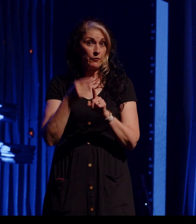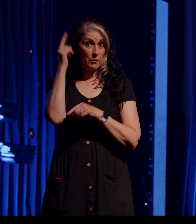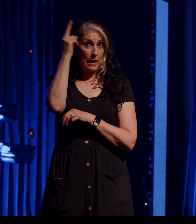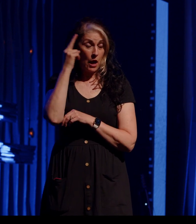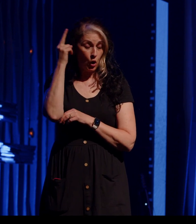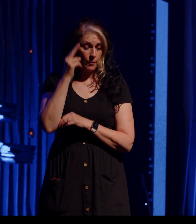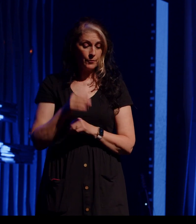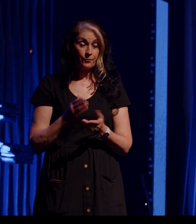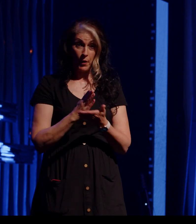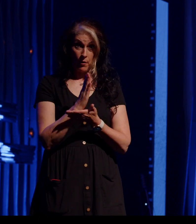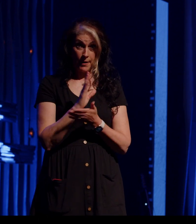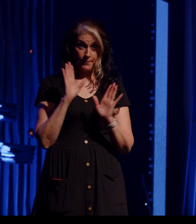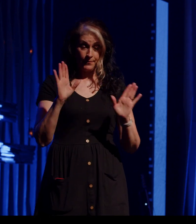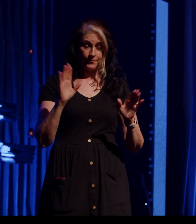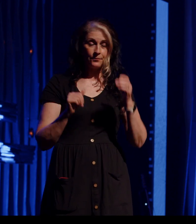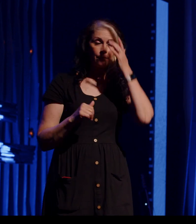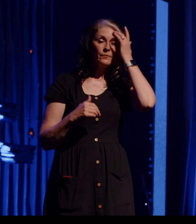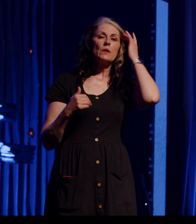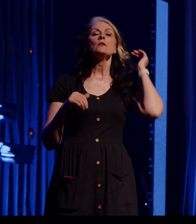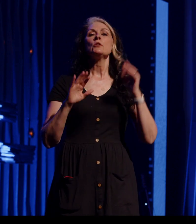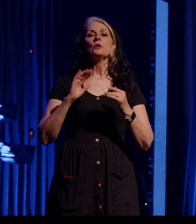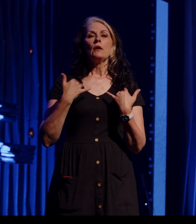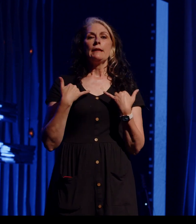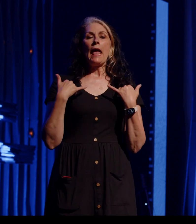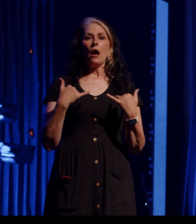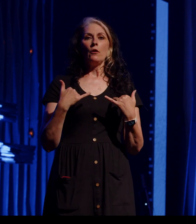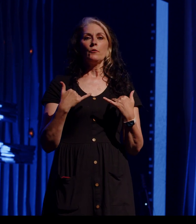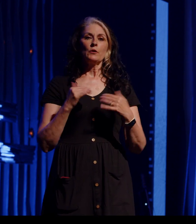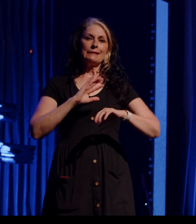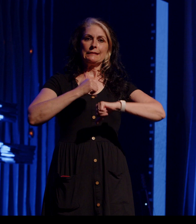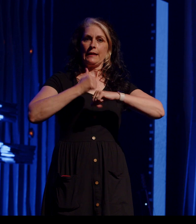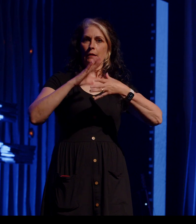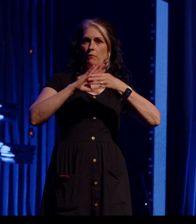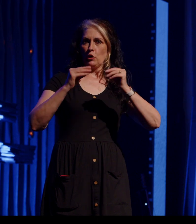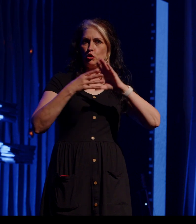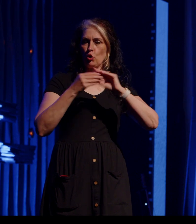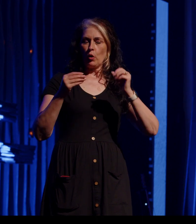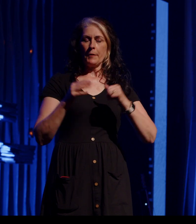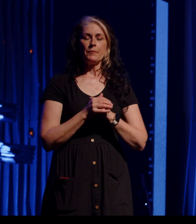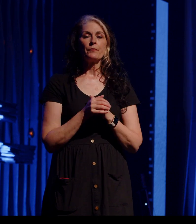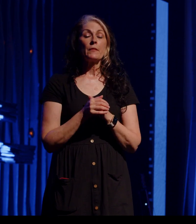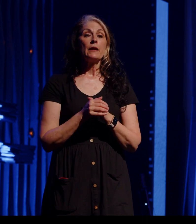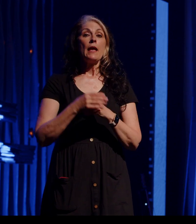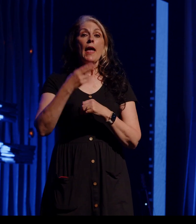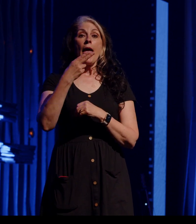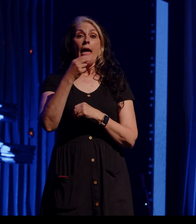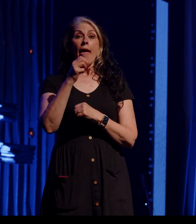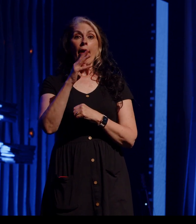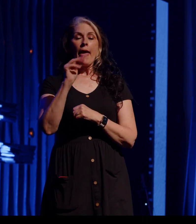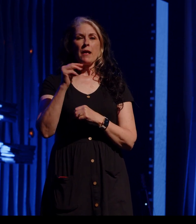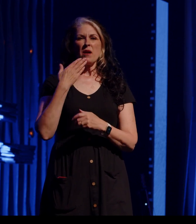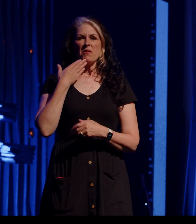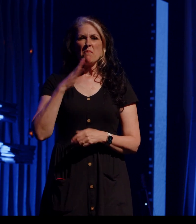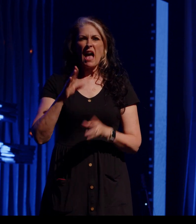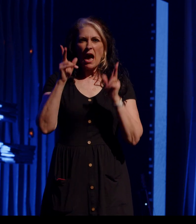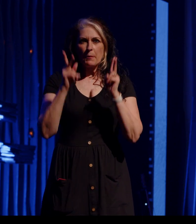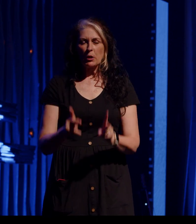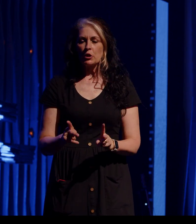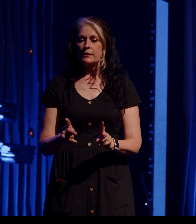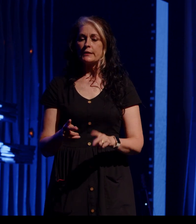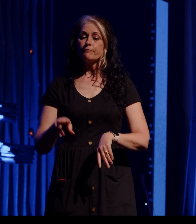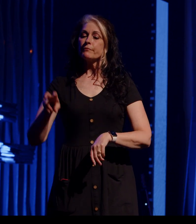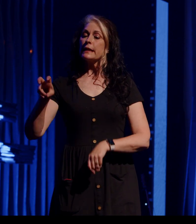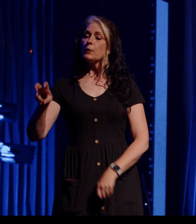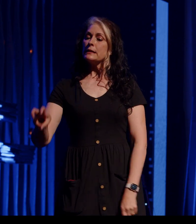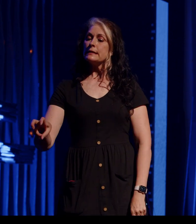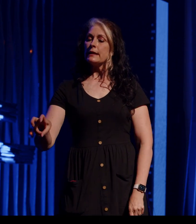uncle, all right? So we have the sort of setting the ground rules here. As Haman sat in the city square. As people came